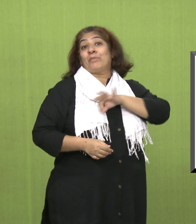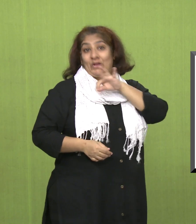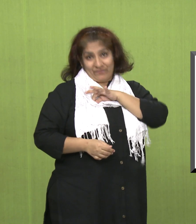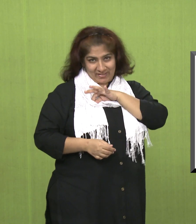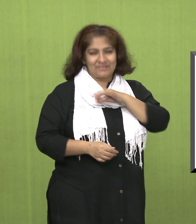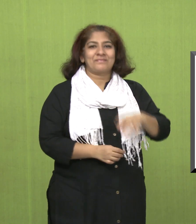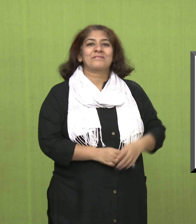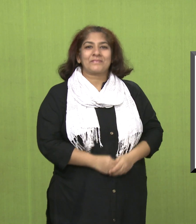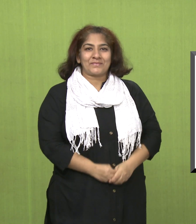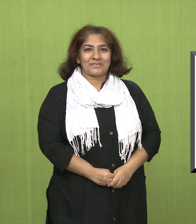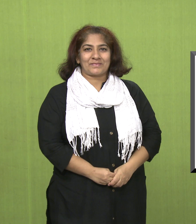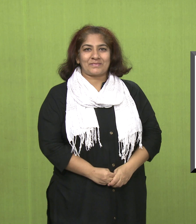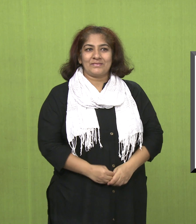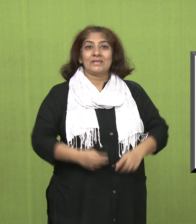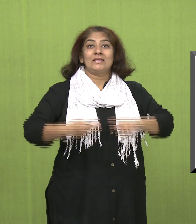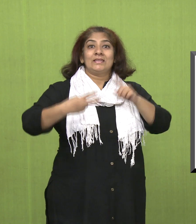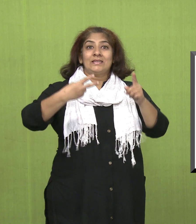this is a benefit for them.